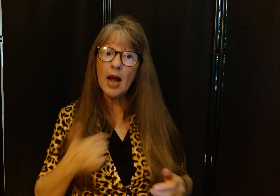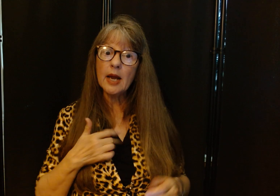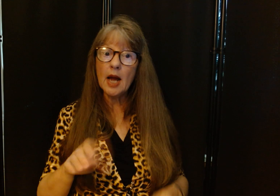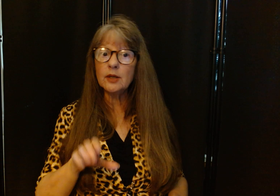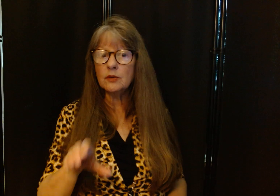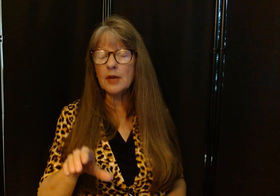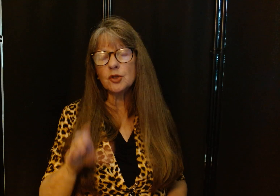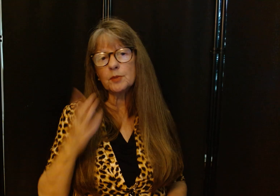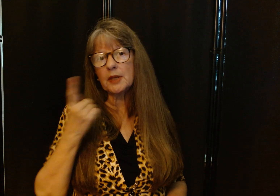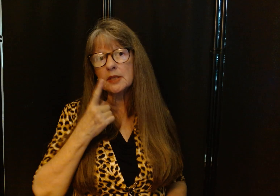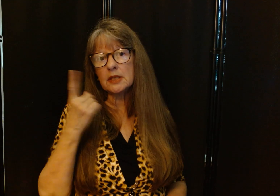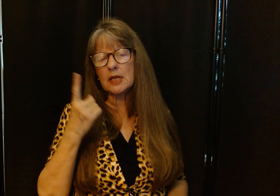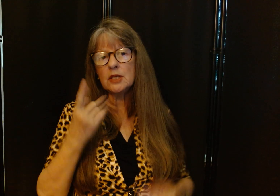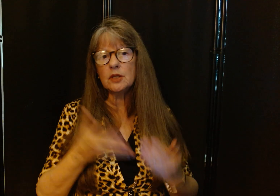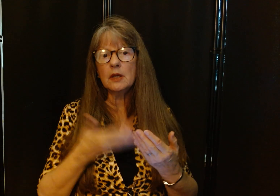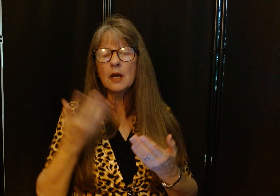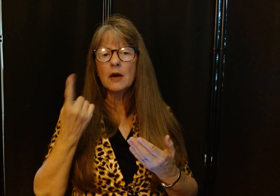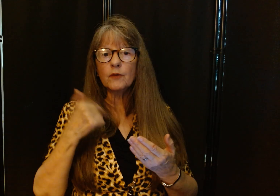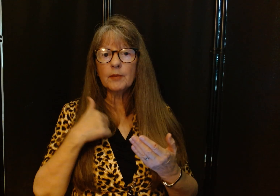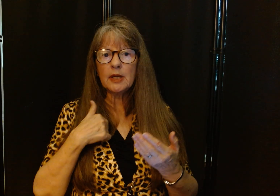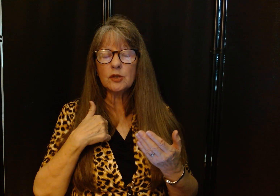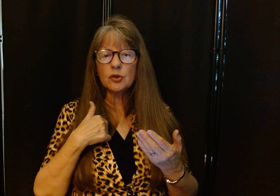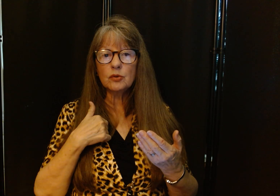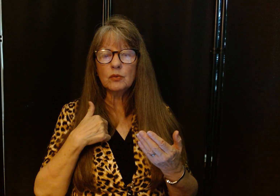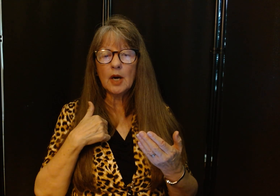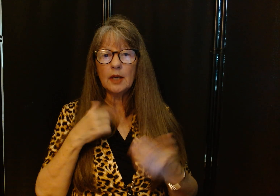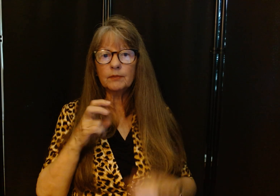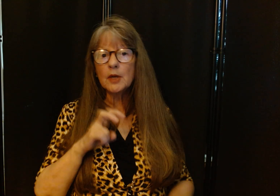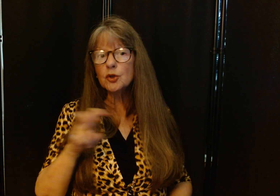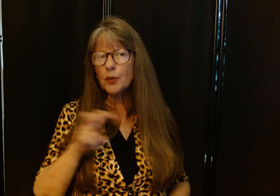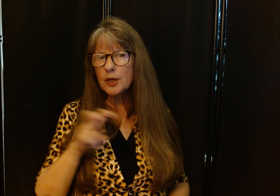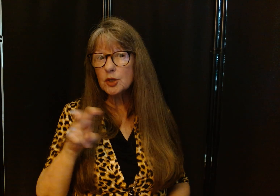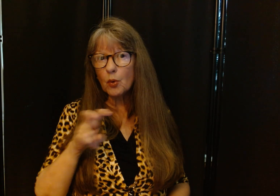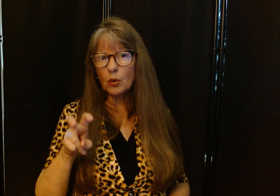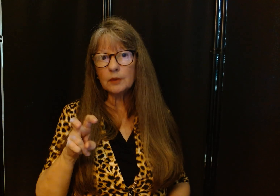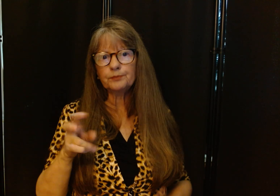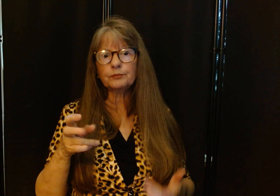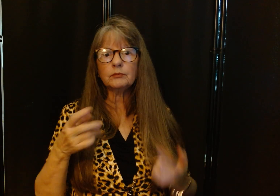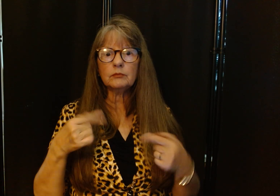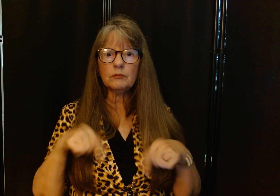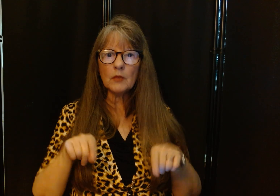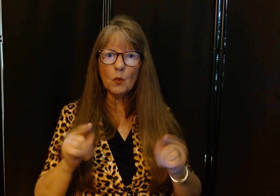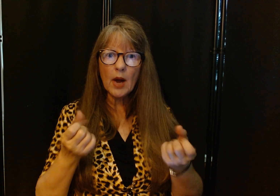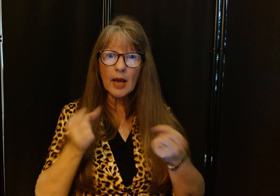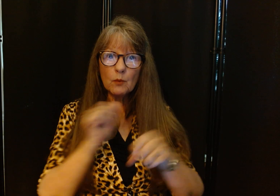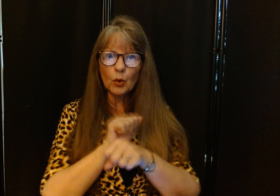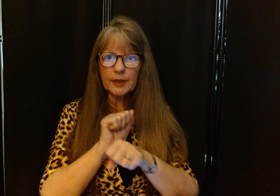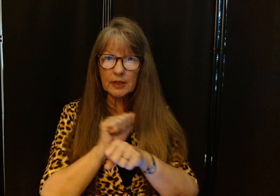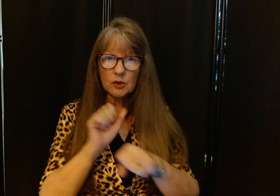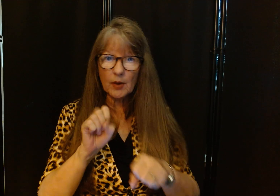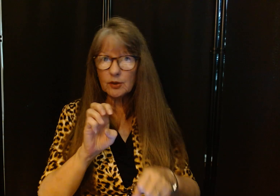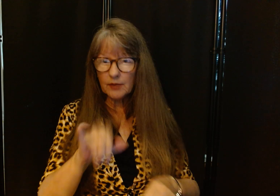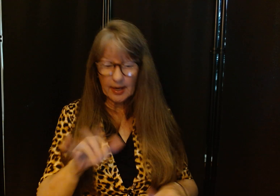I do that just because it's easy for me to transport while I'm working, so I do that.